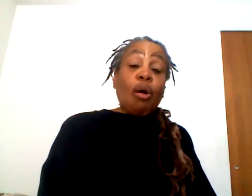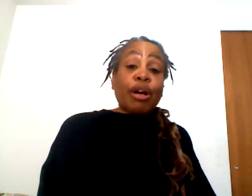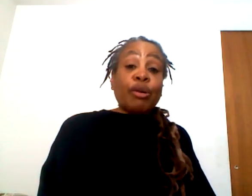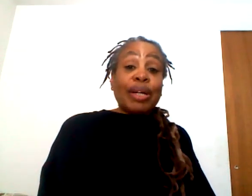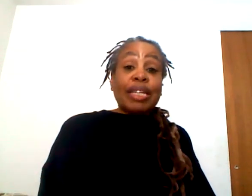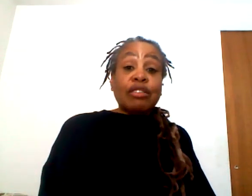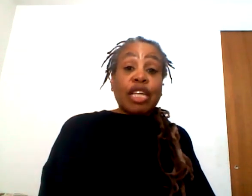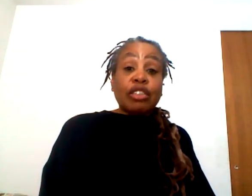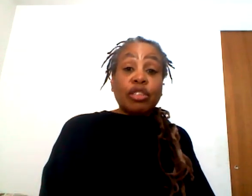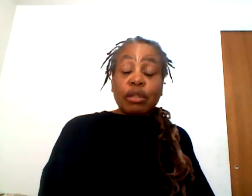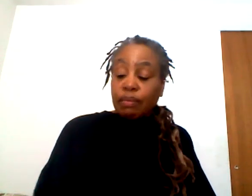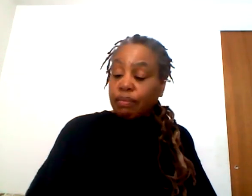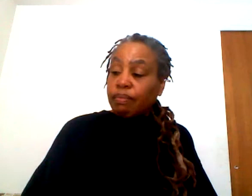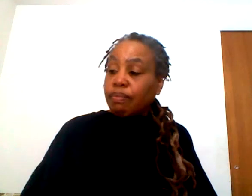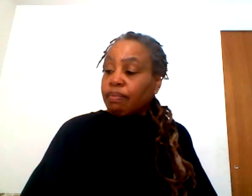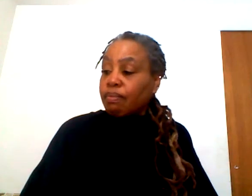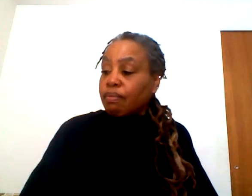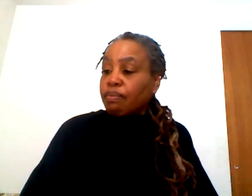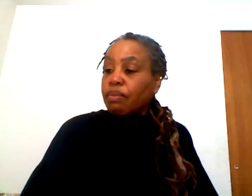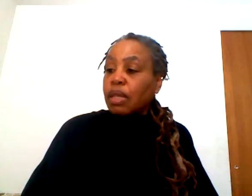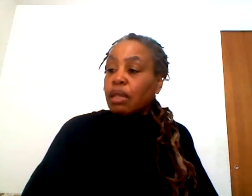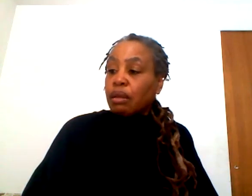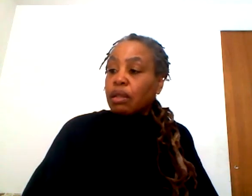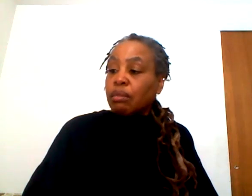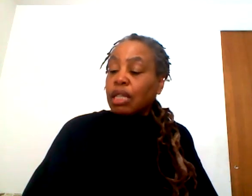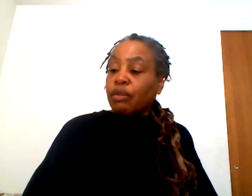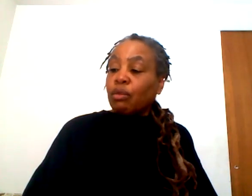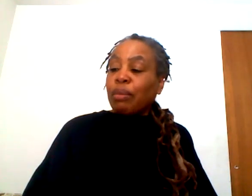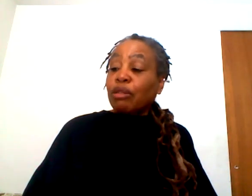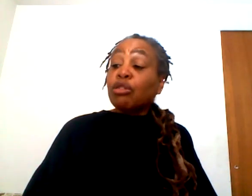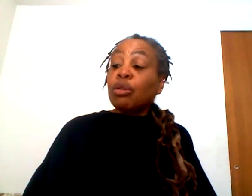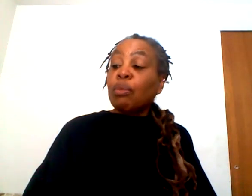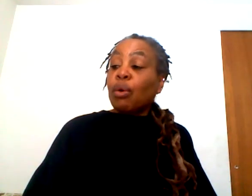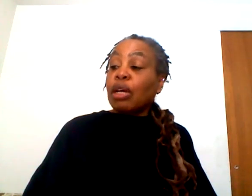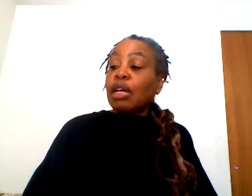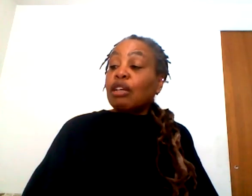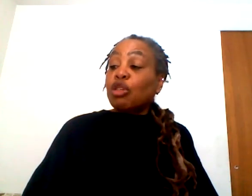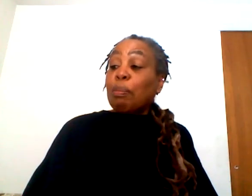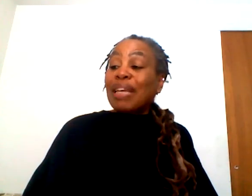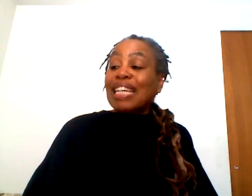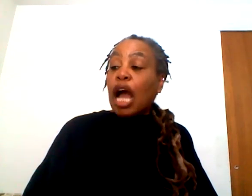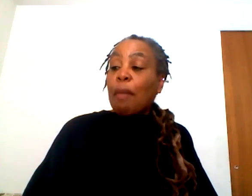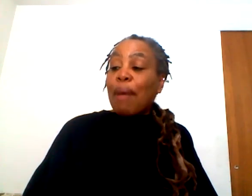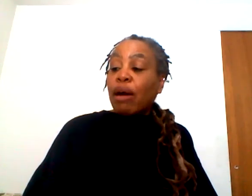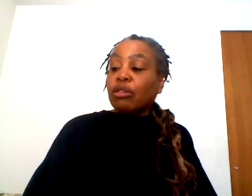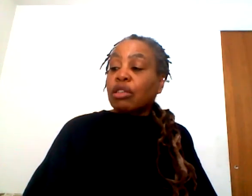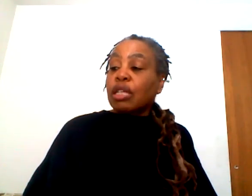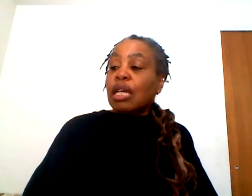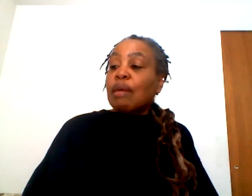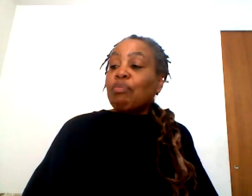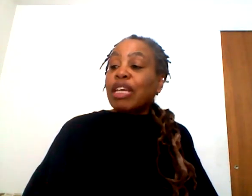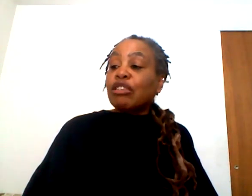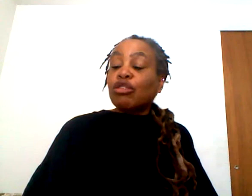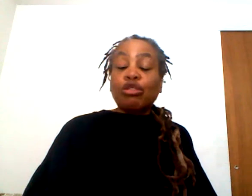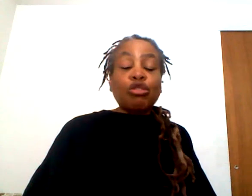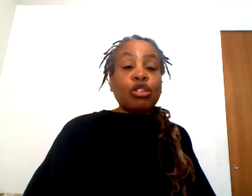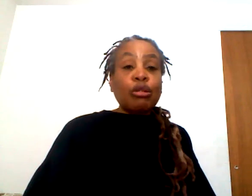an organization. I'll give you about two more. To beat about means to